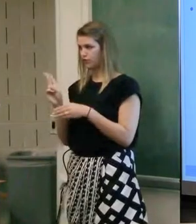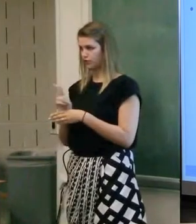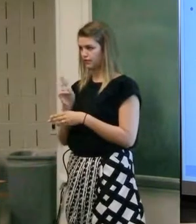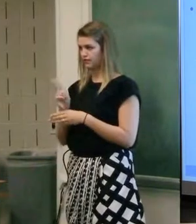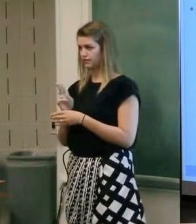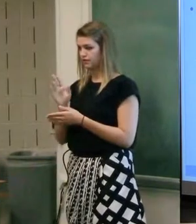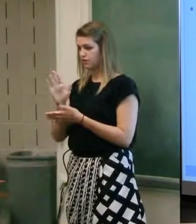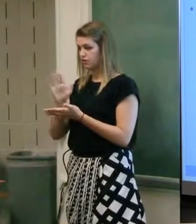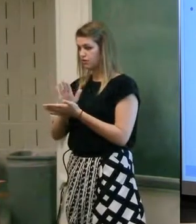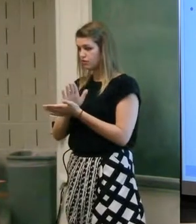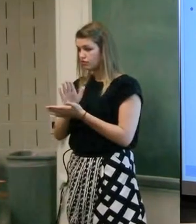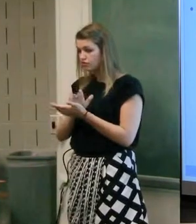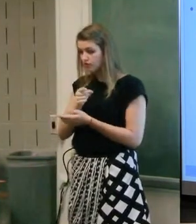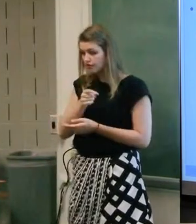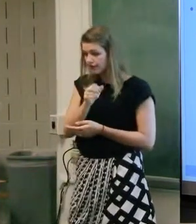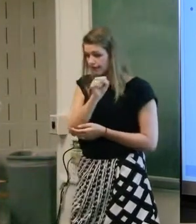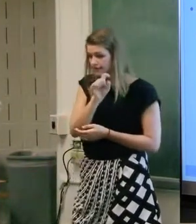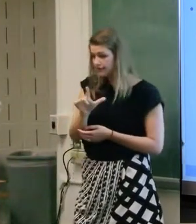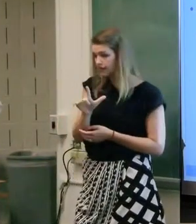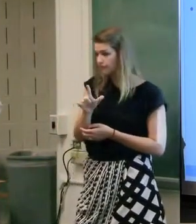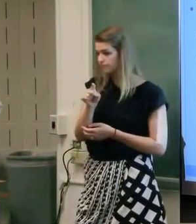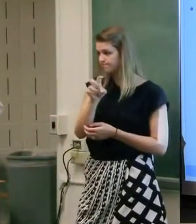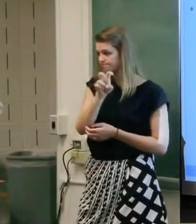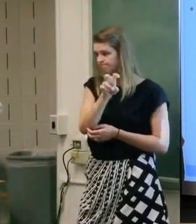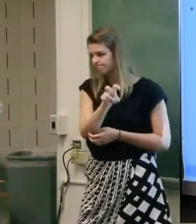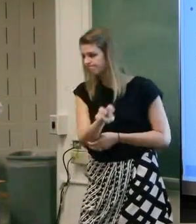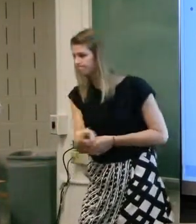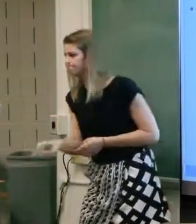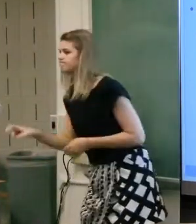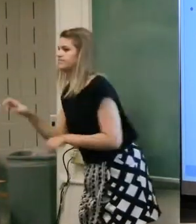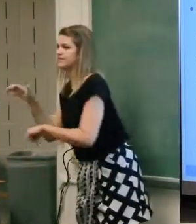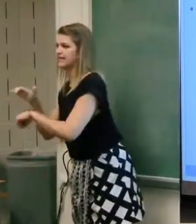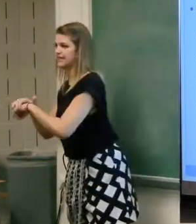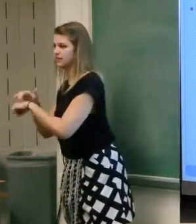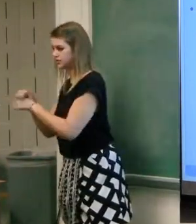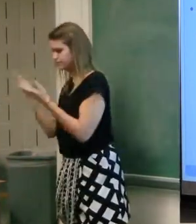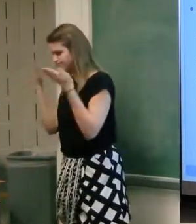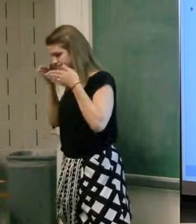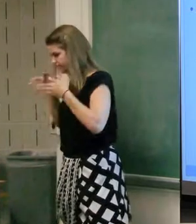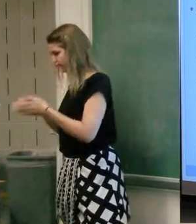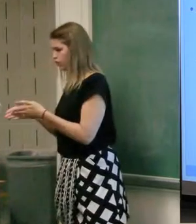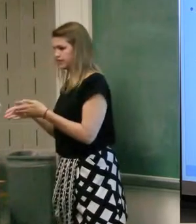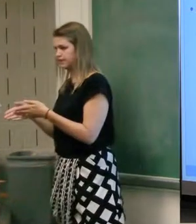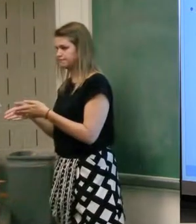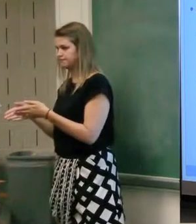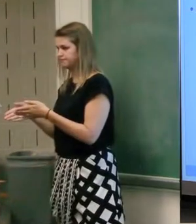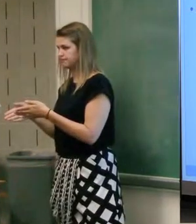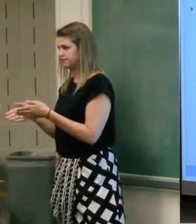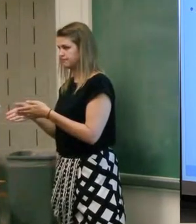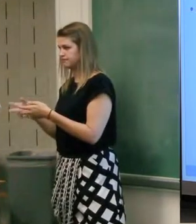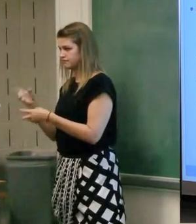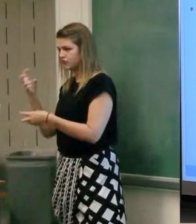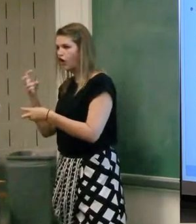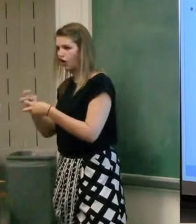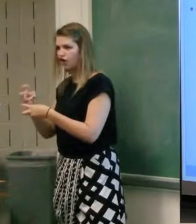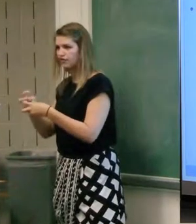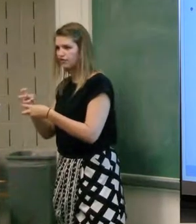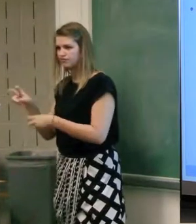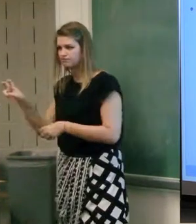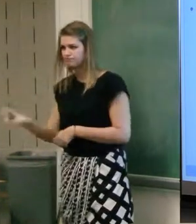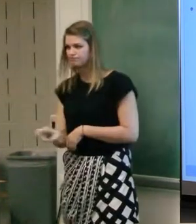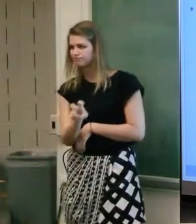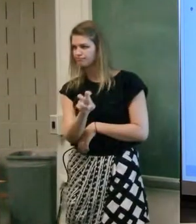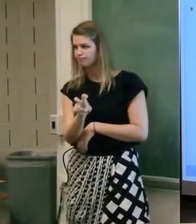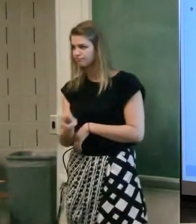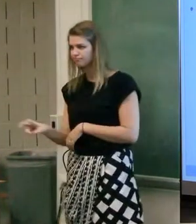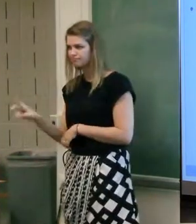During school, you would use ASL, but then when it came to English, you had to use English, and that was my problem with transitioning